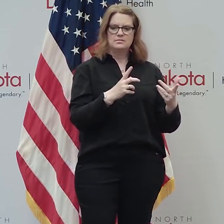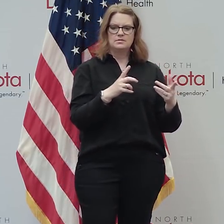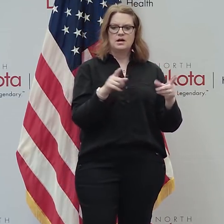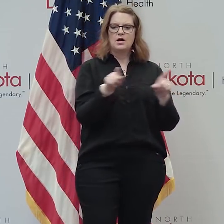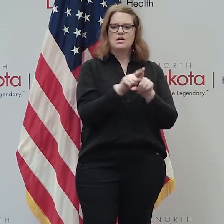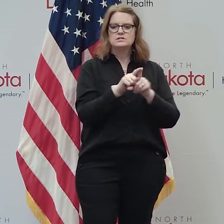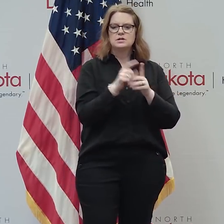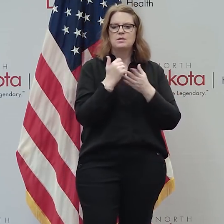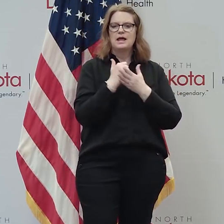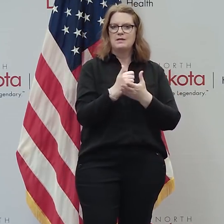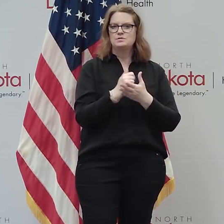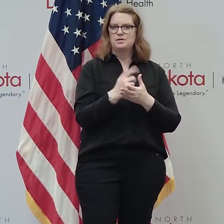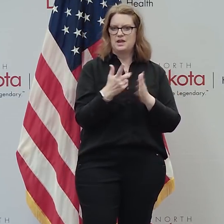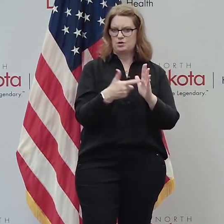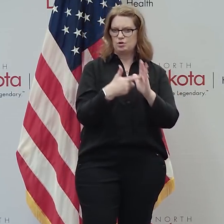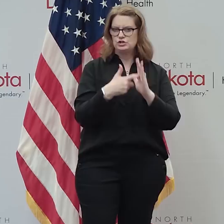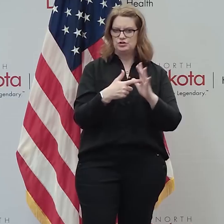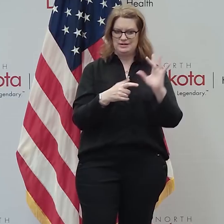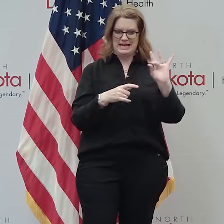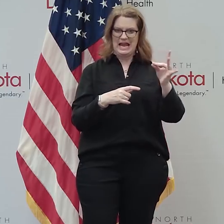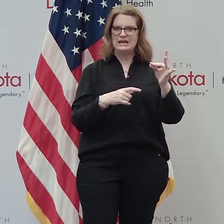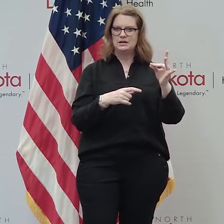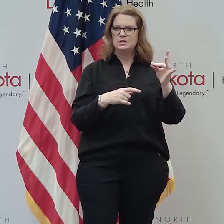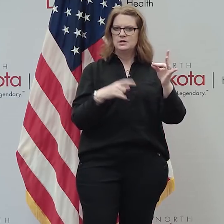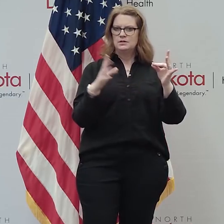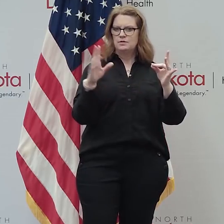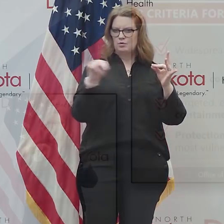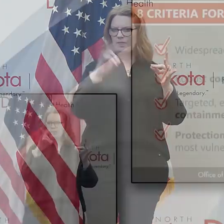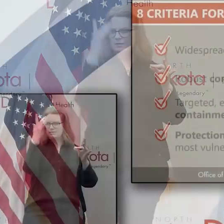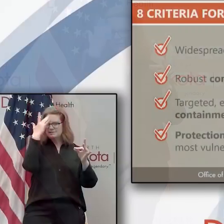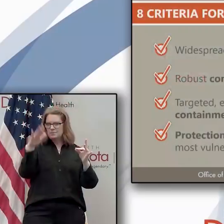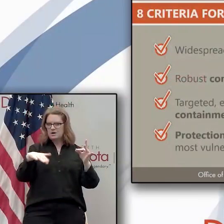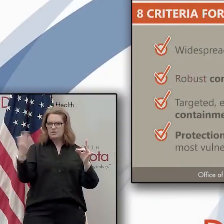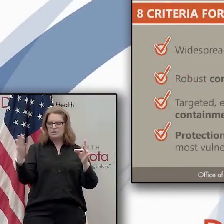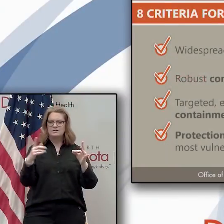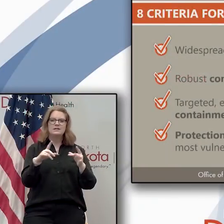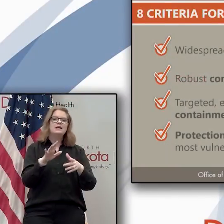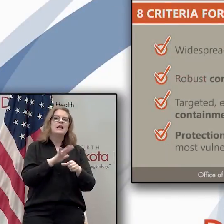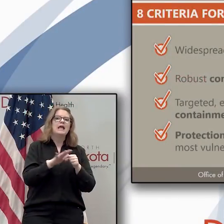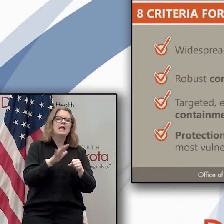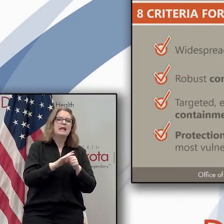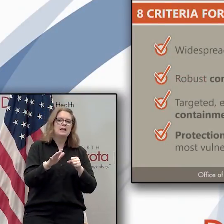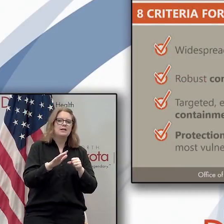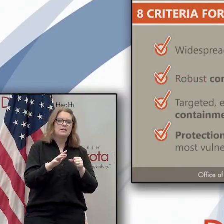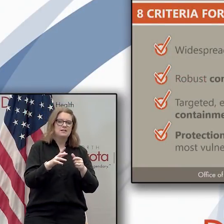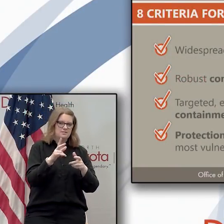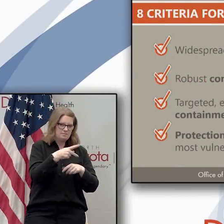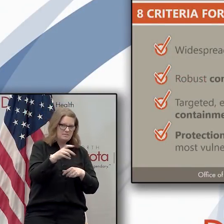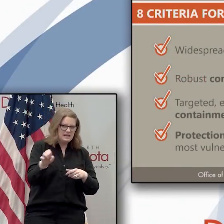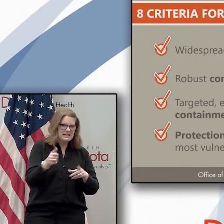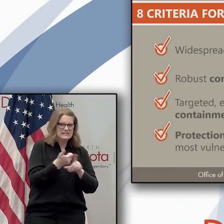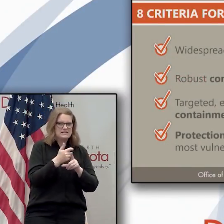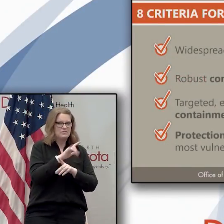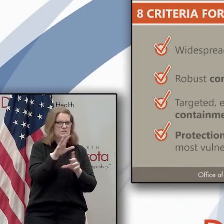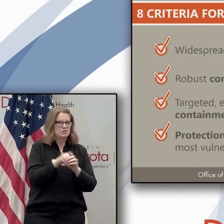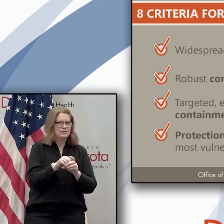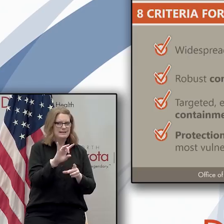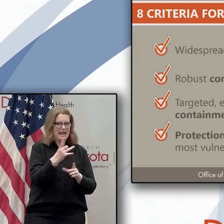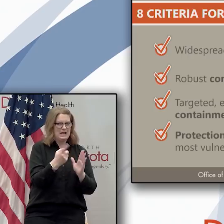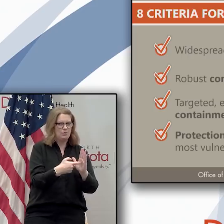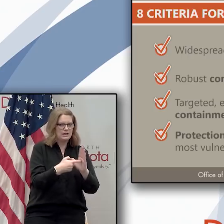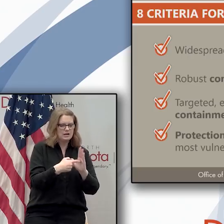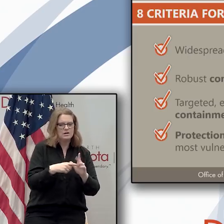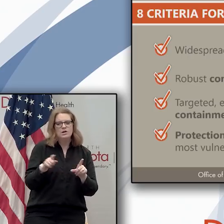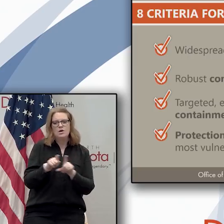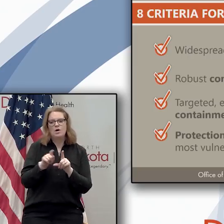talked about last week, there's 2 of these that really this helps. Ample PPE availability was on our 8 criteria, as well as preparing